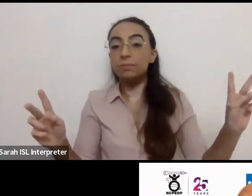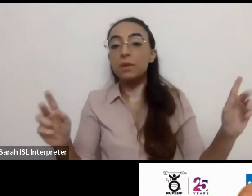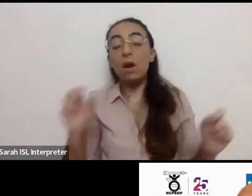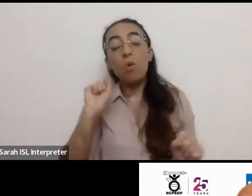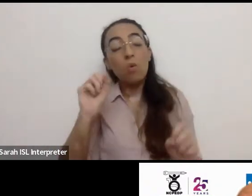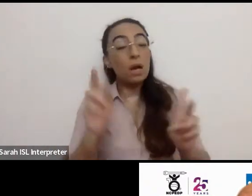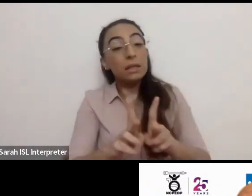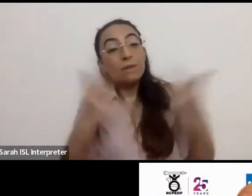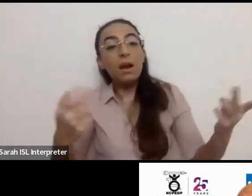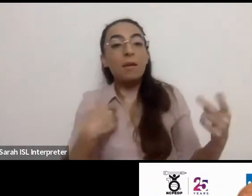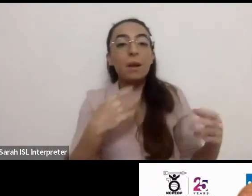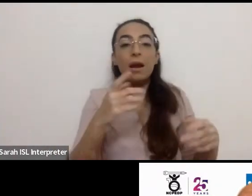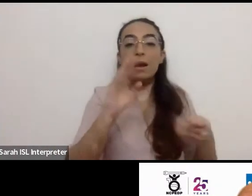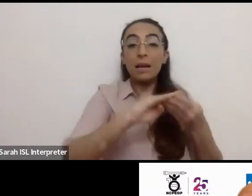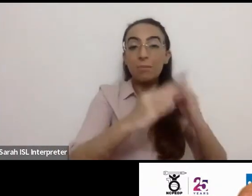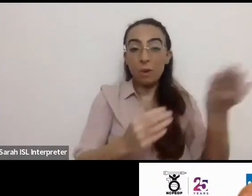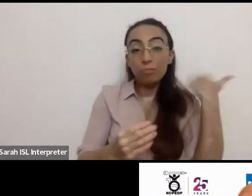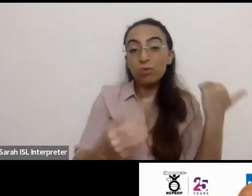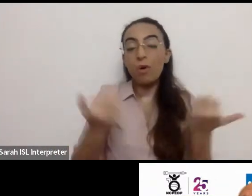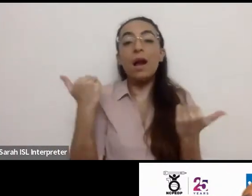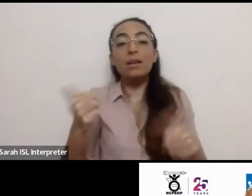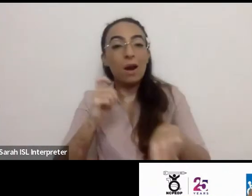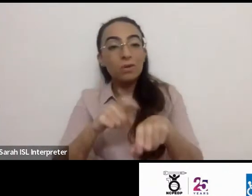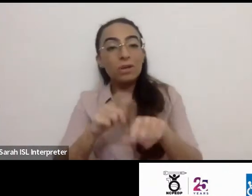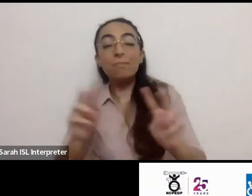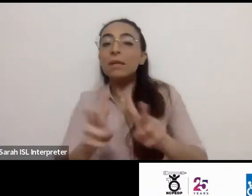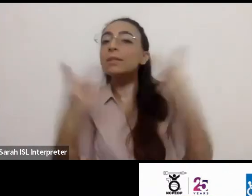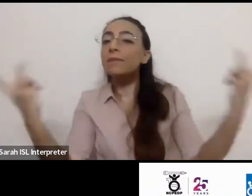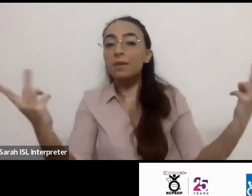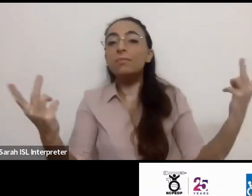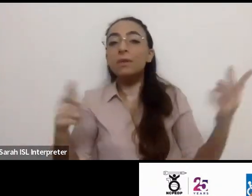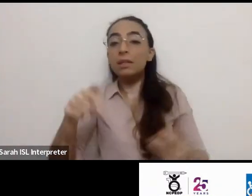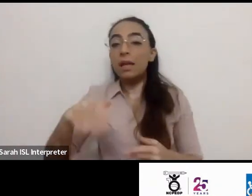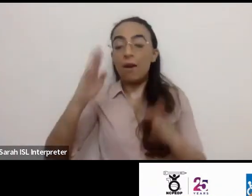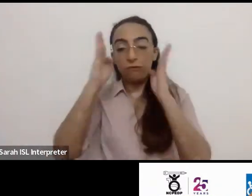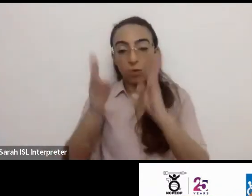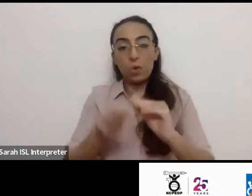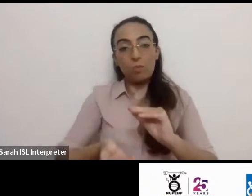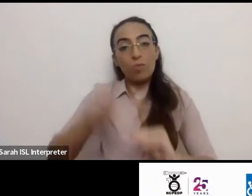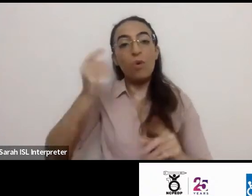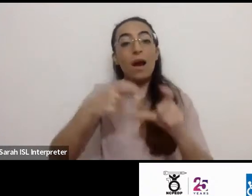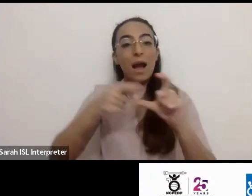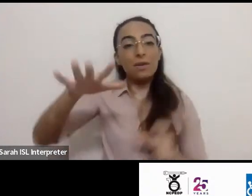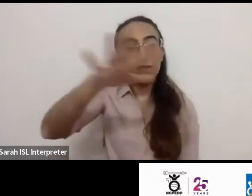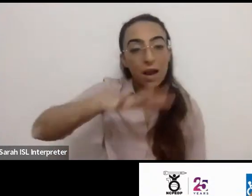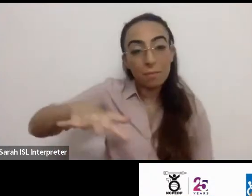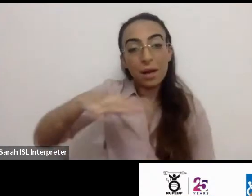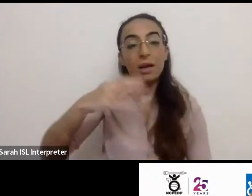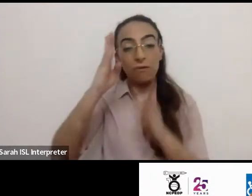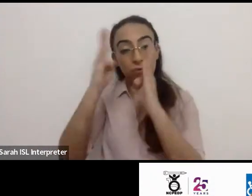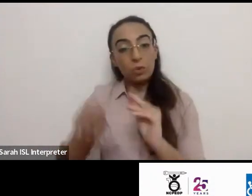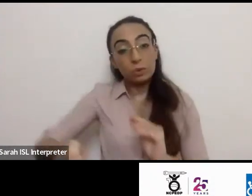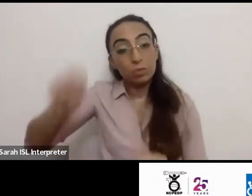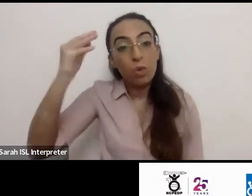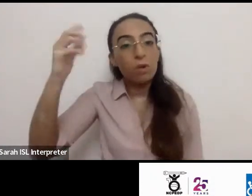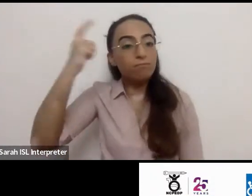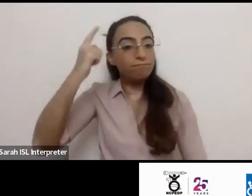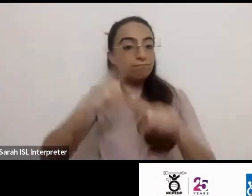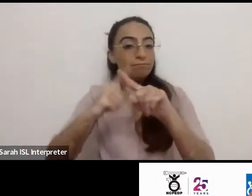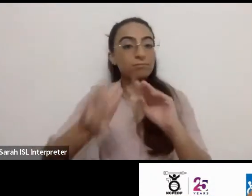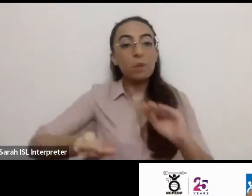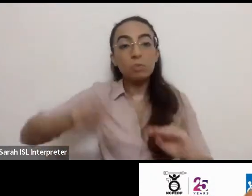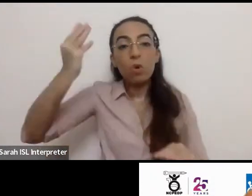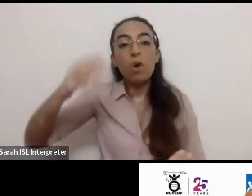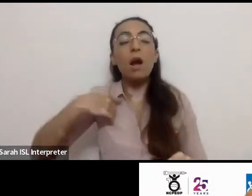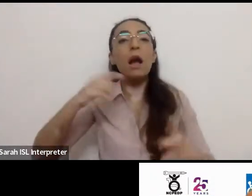to the communities in which we live and breathe. So people with disabilities is one, the whole focus on the environment and sustainability, the philosophy more holistically